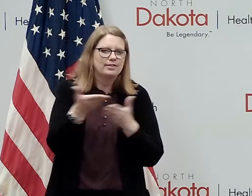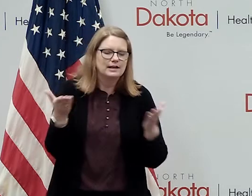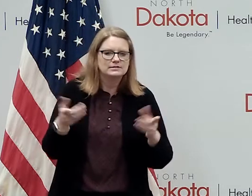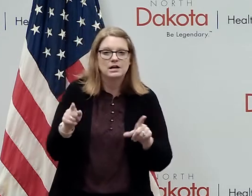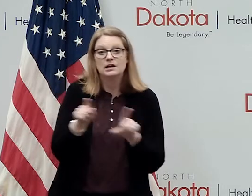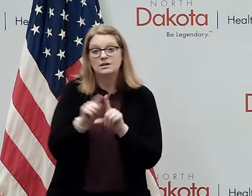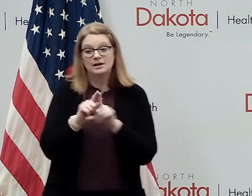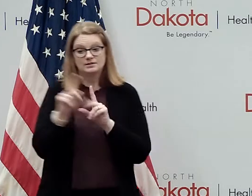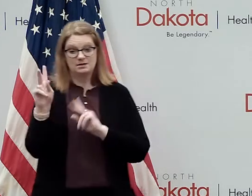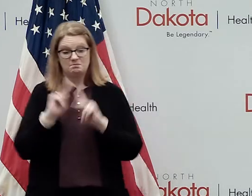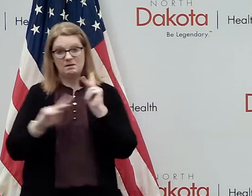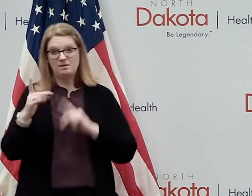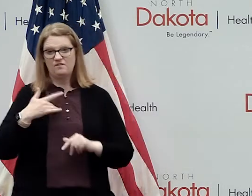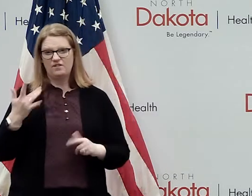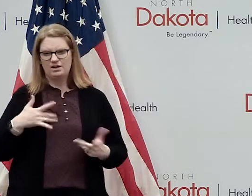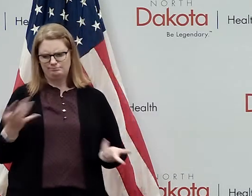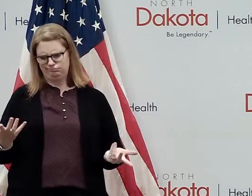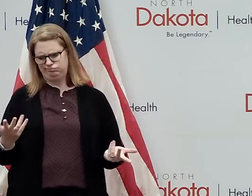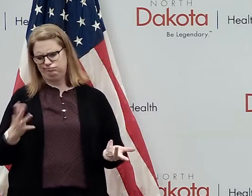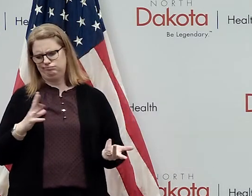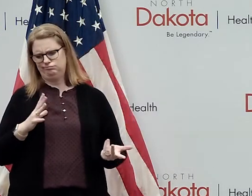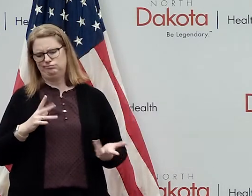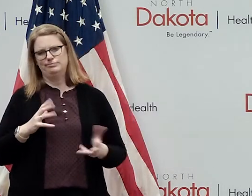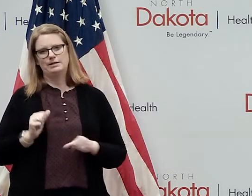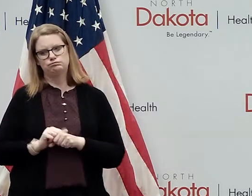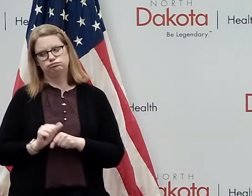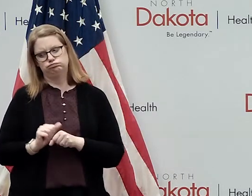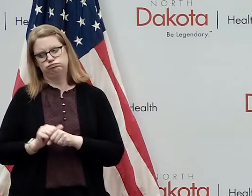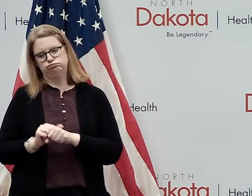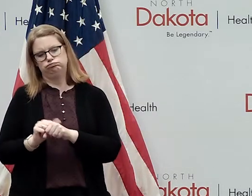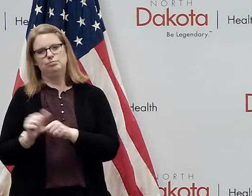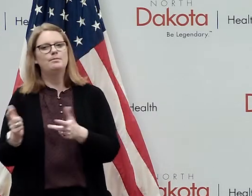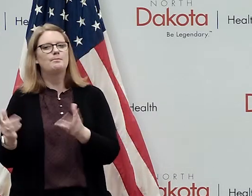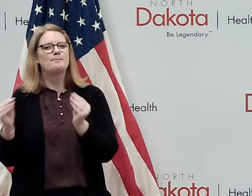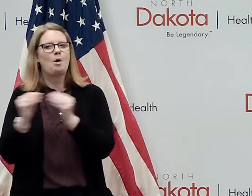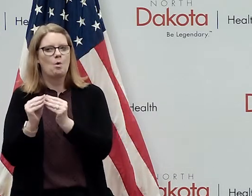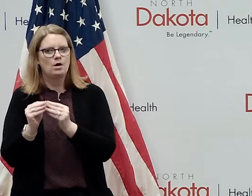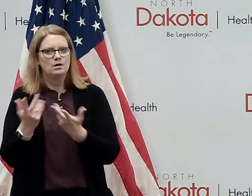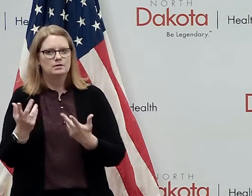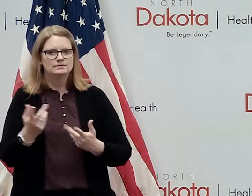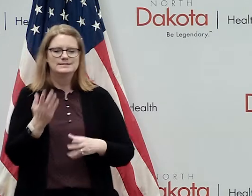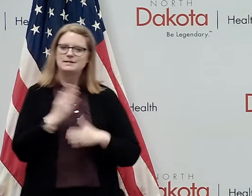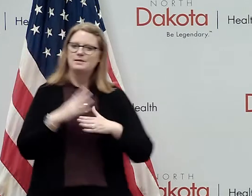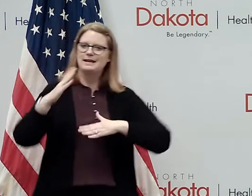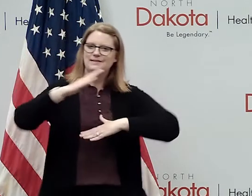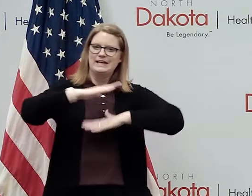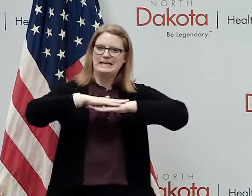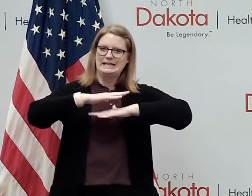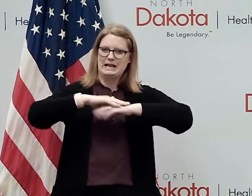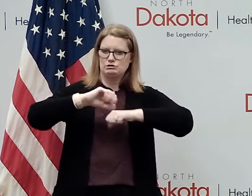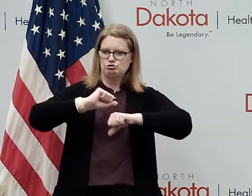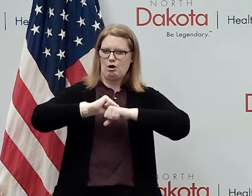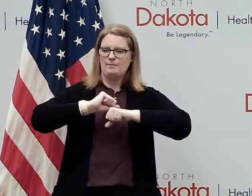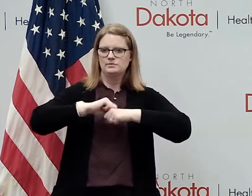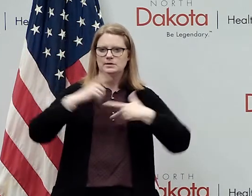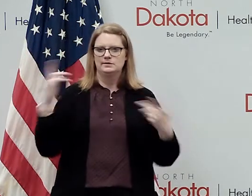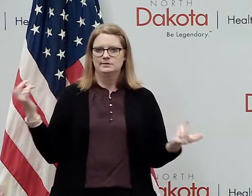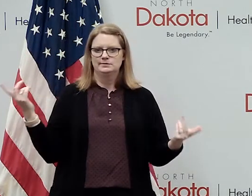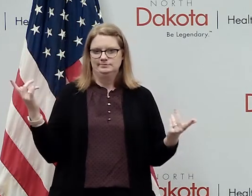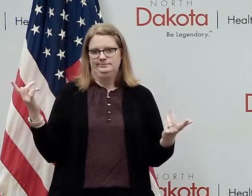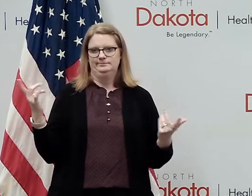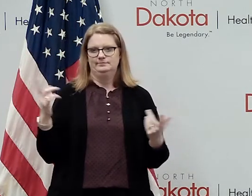that feel that they were more productive. I mean, there are people that work for the state of North Dakota in what I'll call desk jobs that don't require a